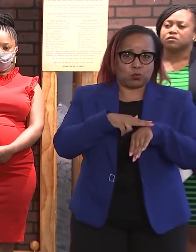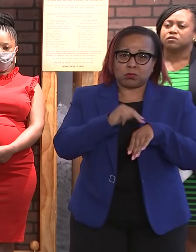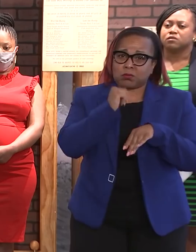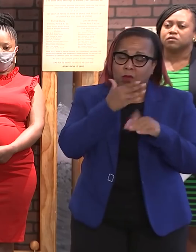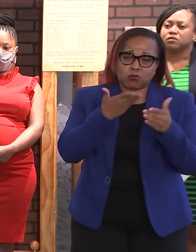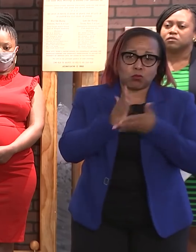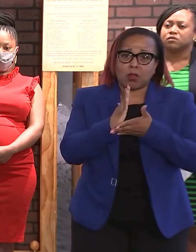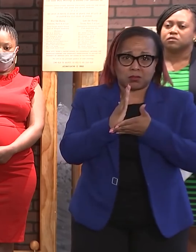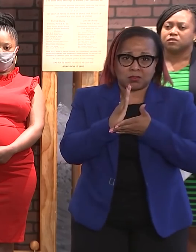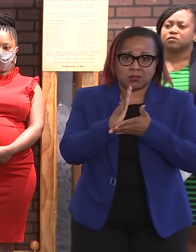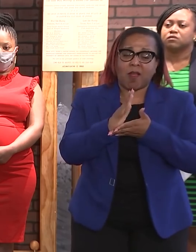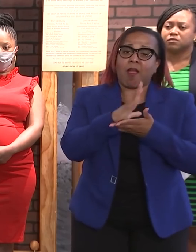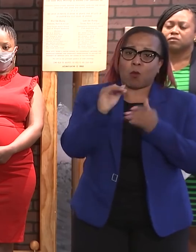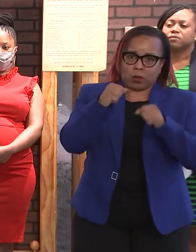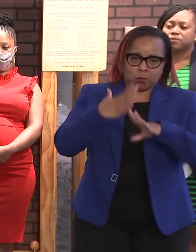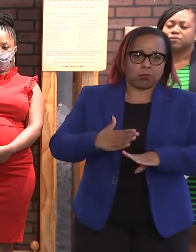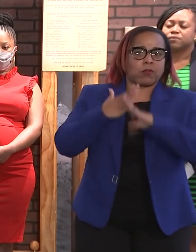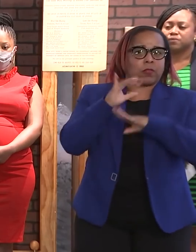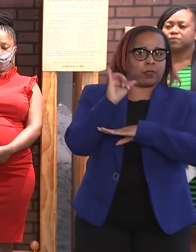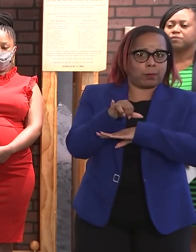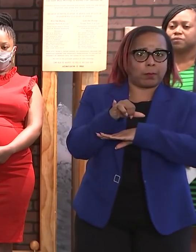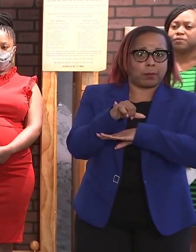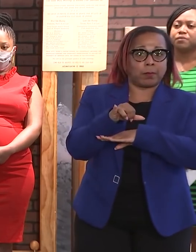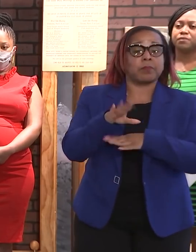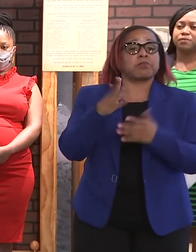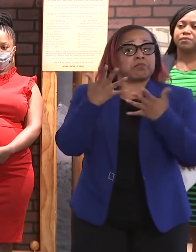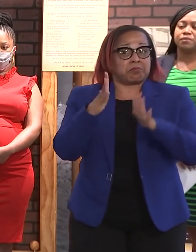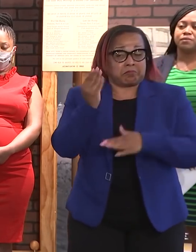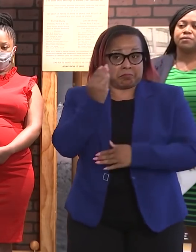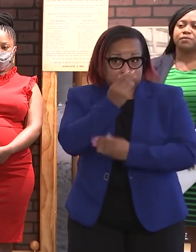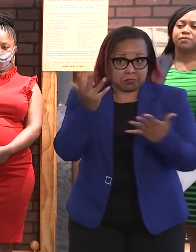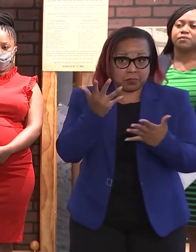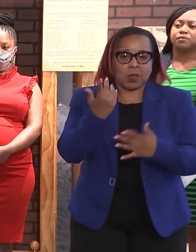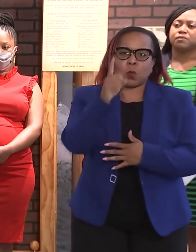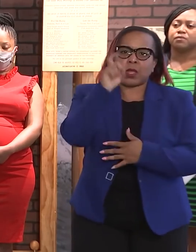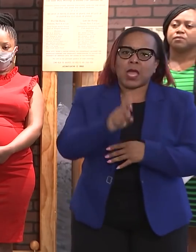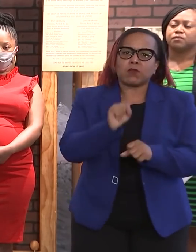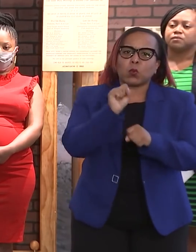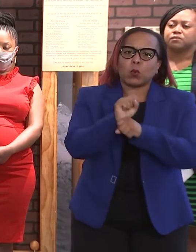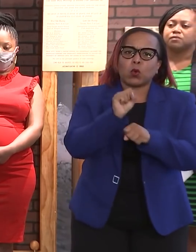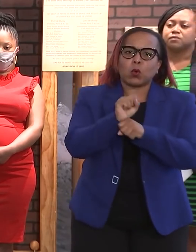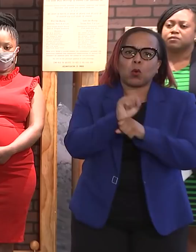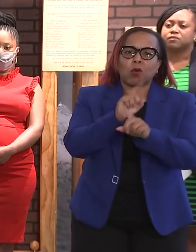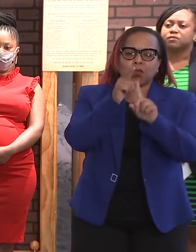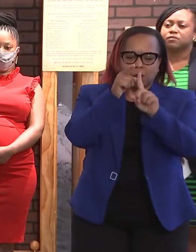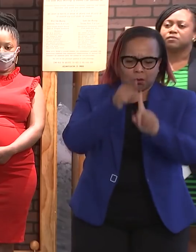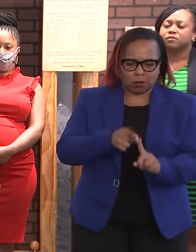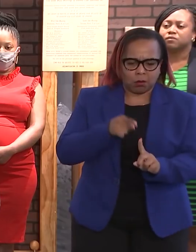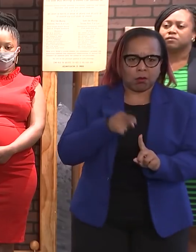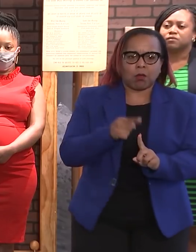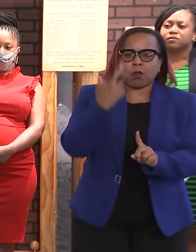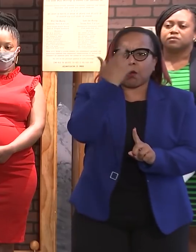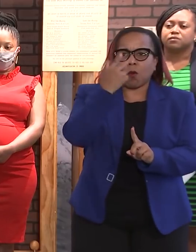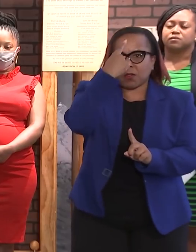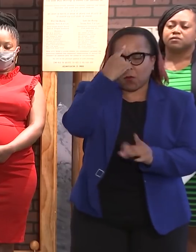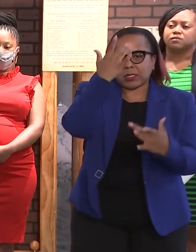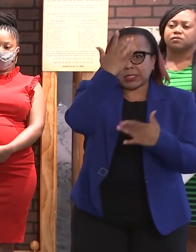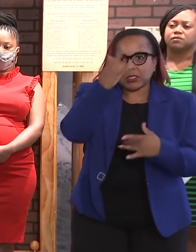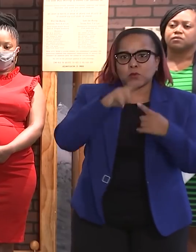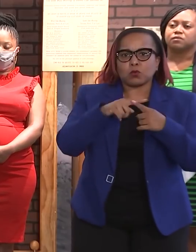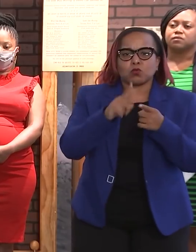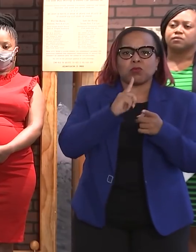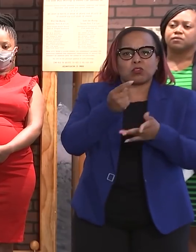unjust and they are preventable. As you heard, we have to work on the root causes of diseases to treat